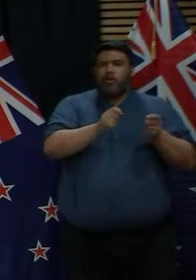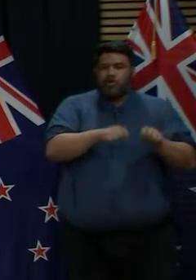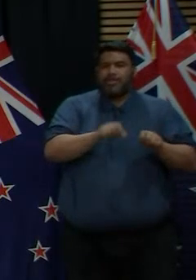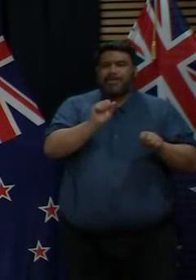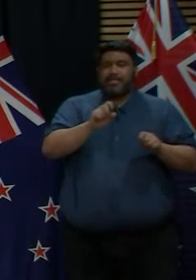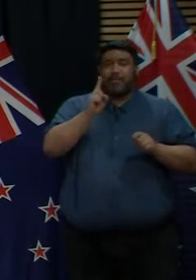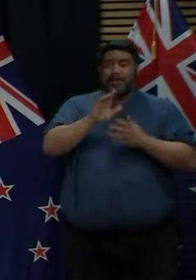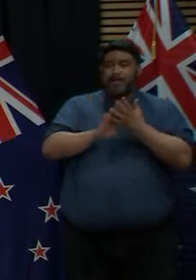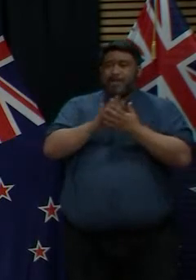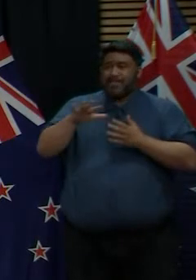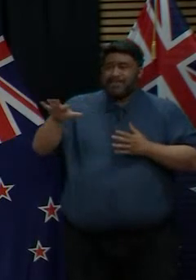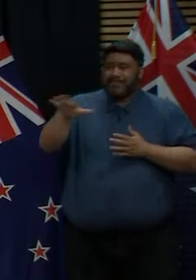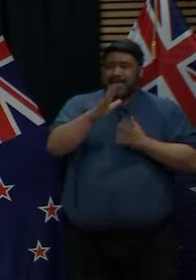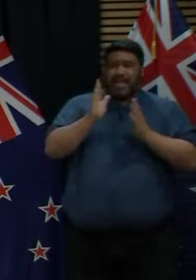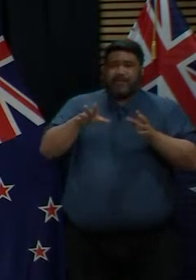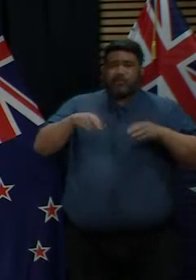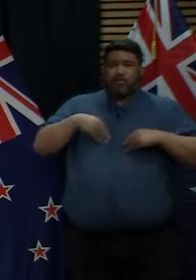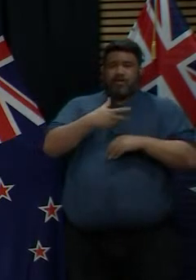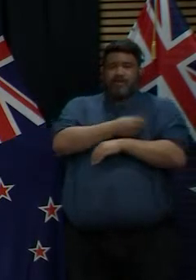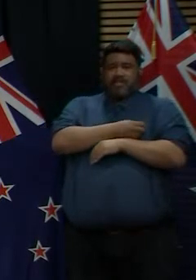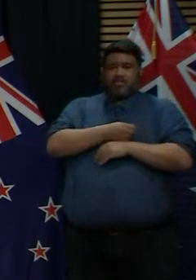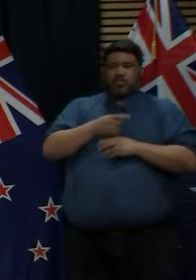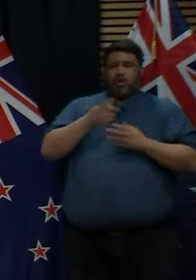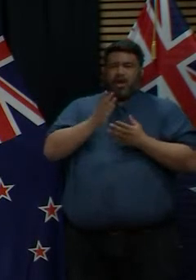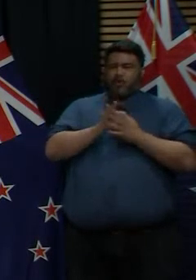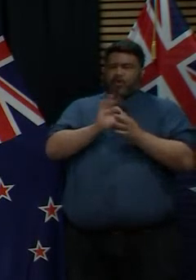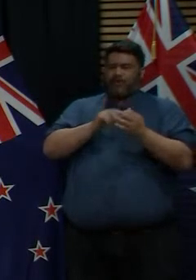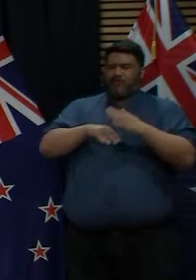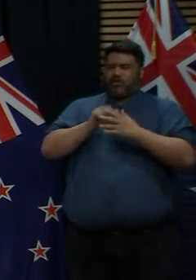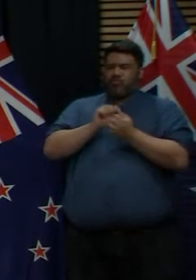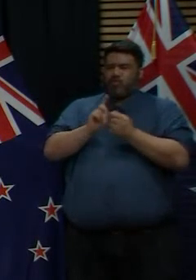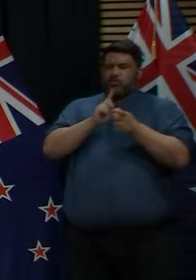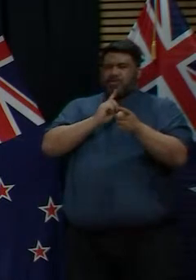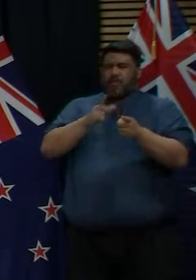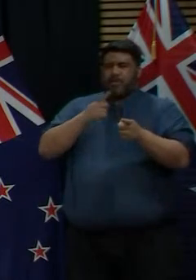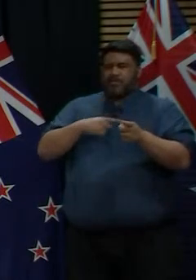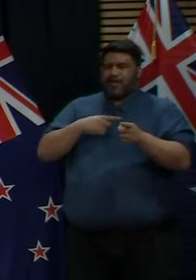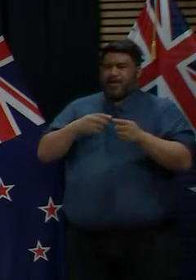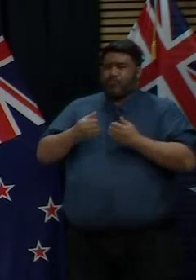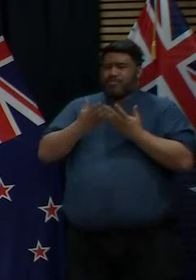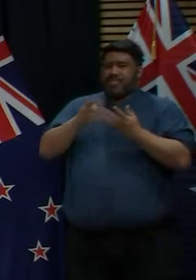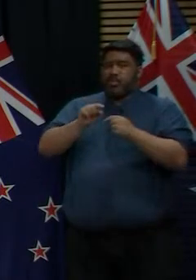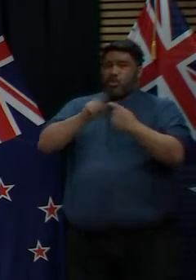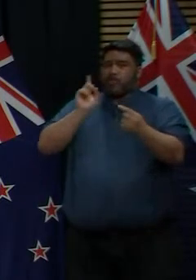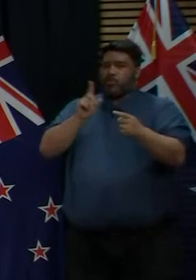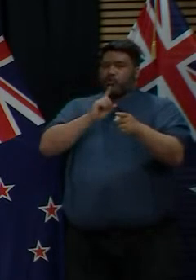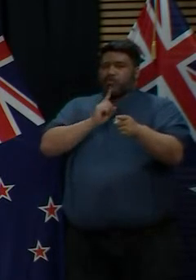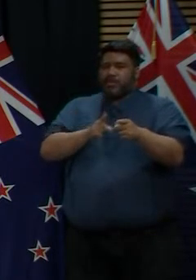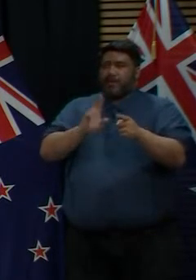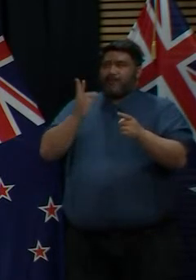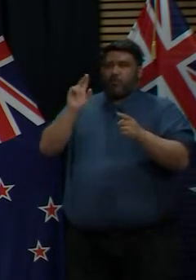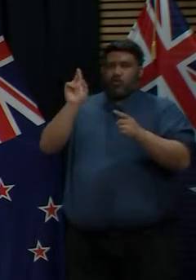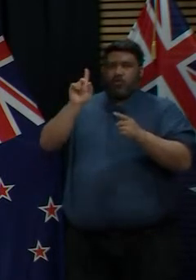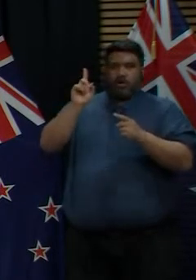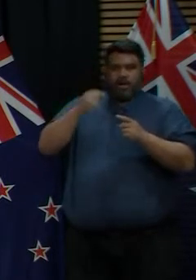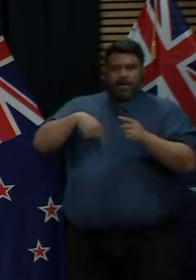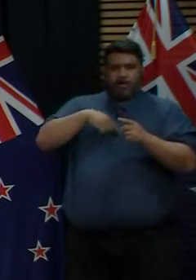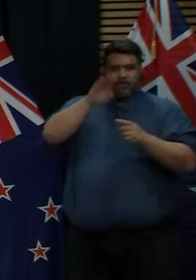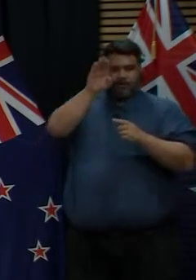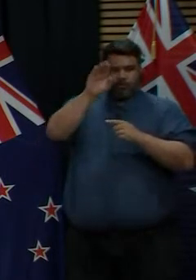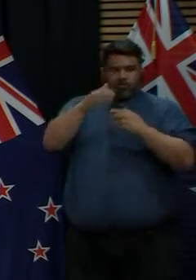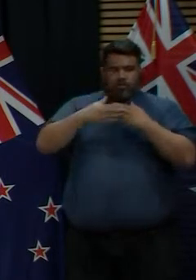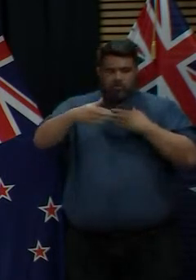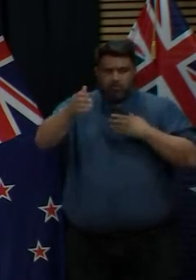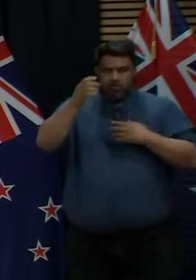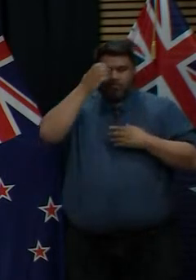that. So I would disagree with that assertion, because I'm presenting the opposite plan for the future today. On the just